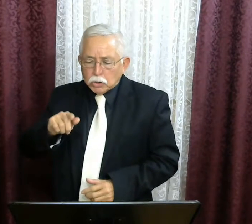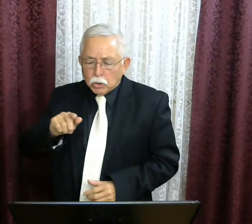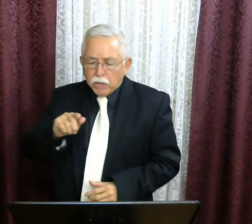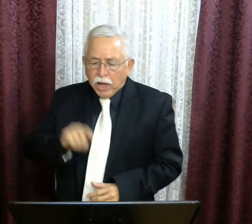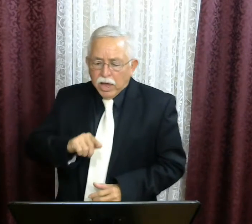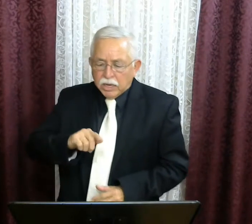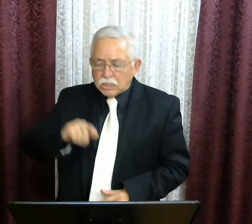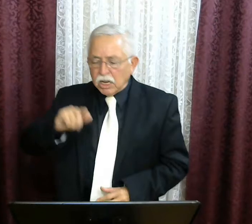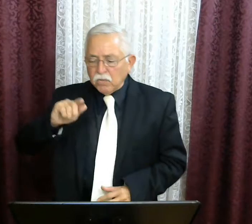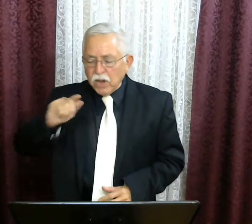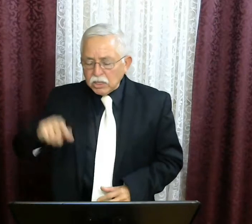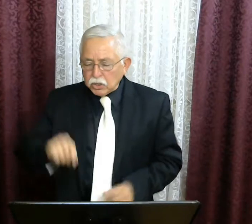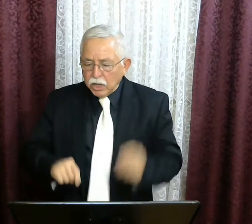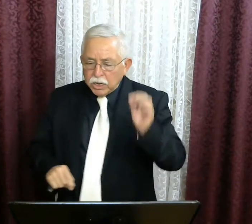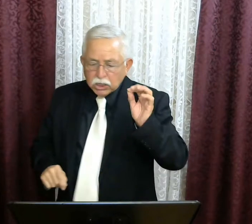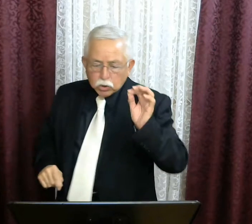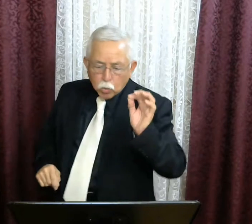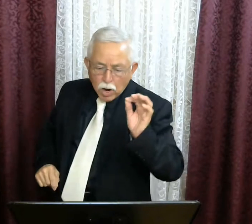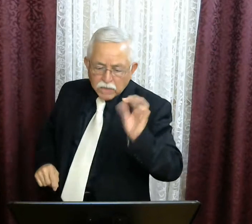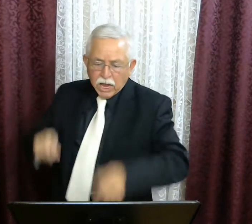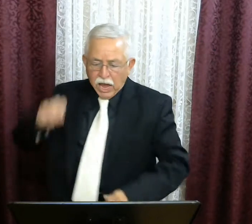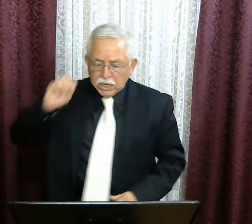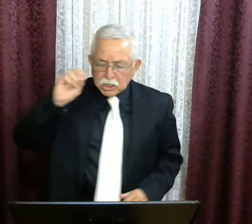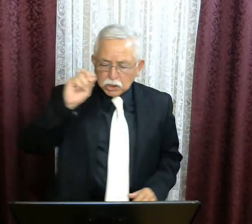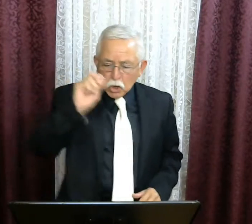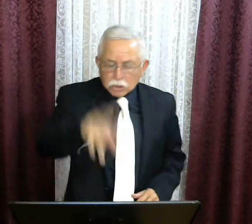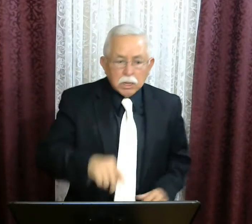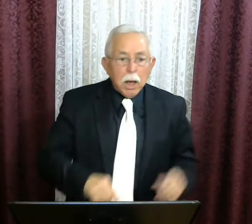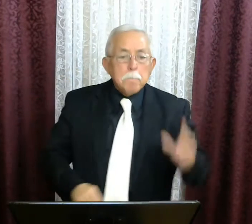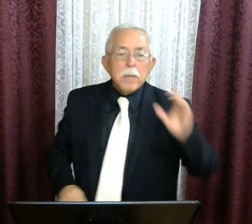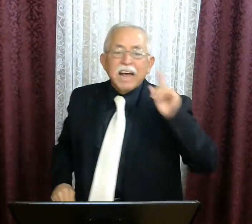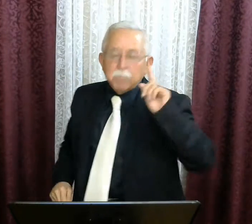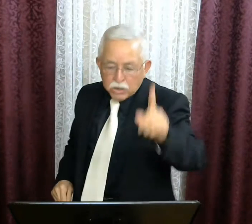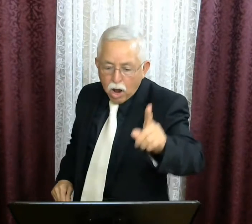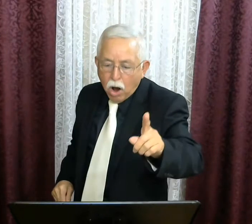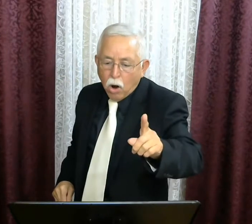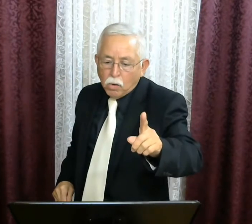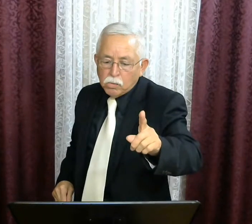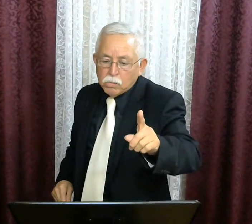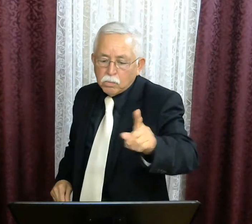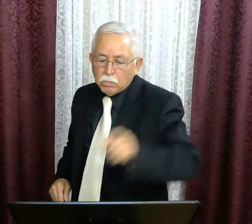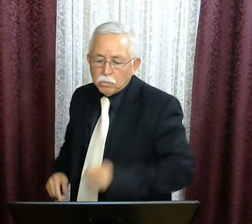that his salvation, his ways, and his justice might be known